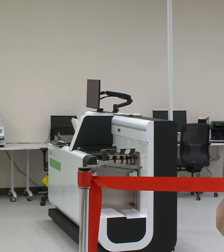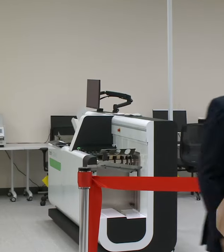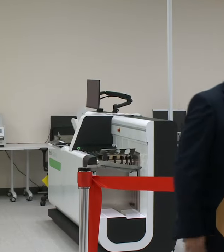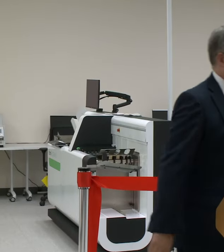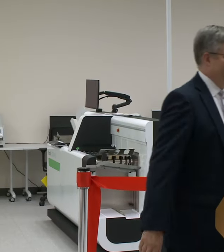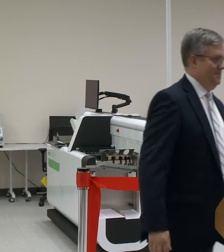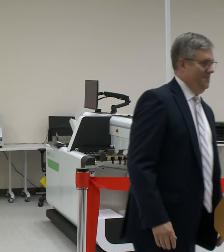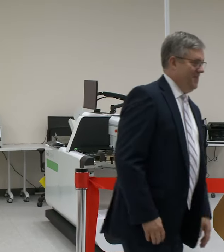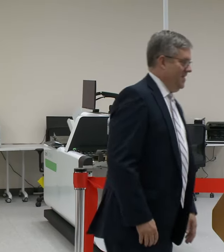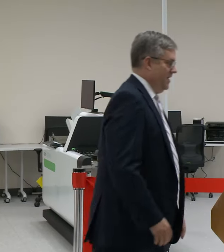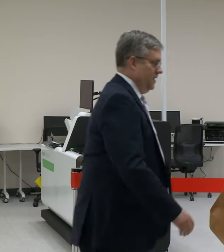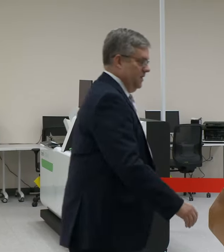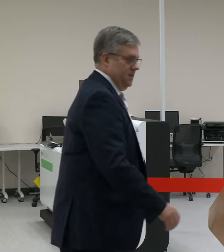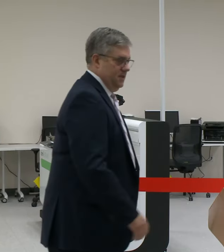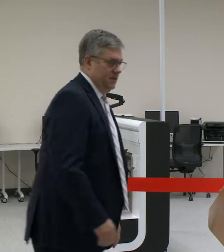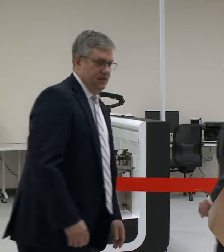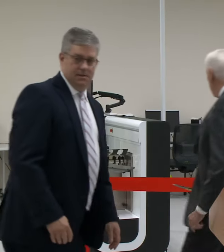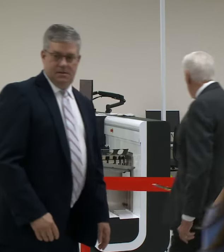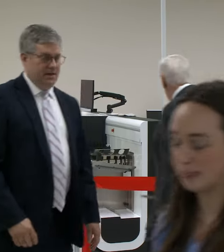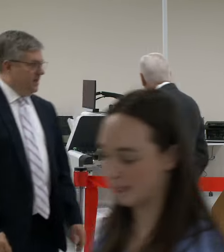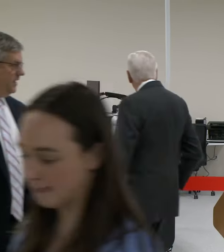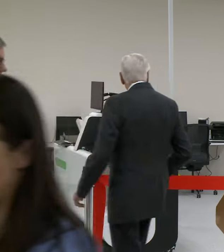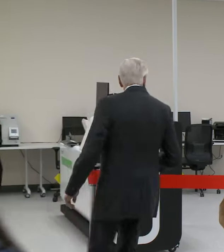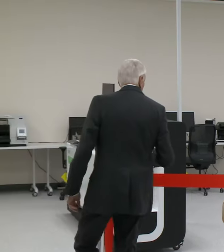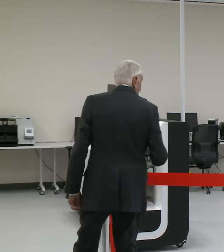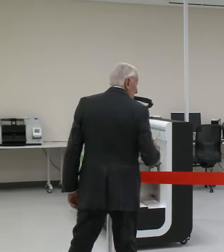Grace has the other two.